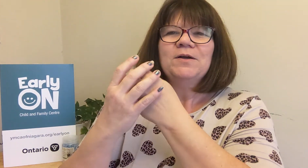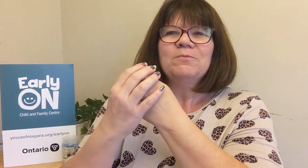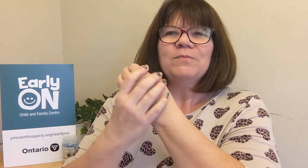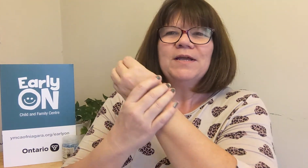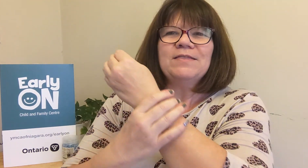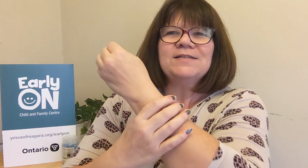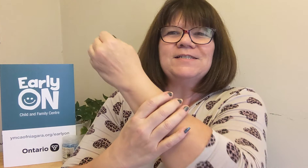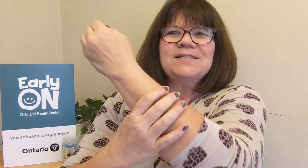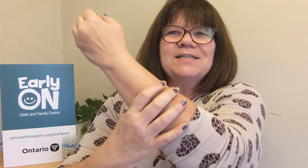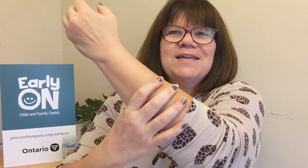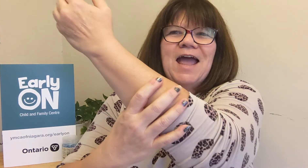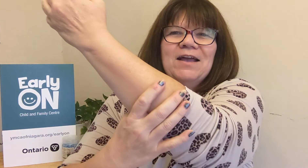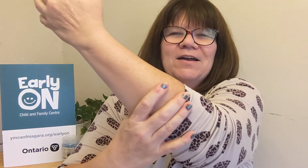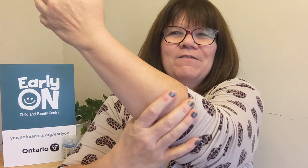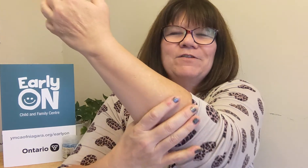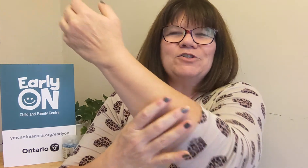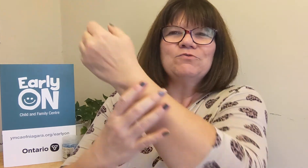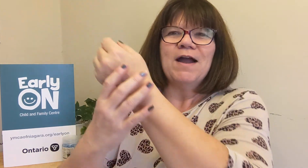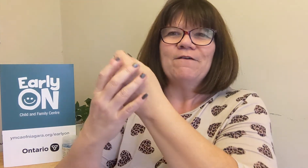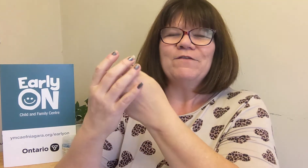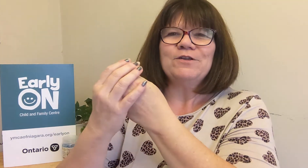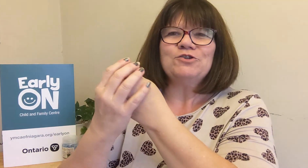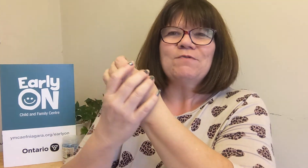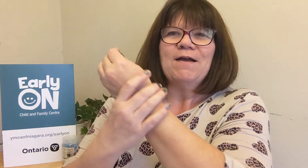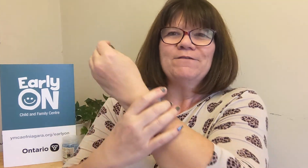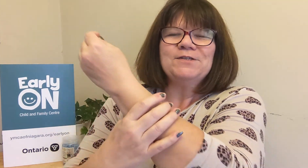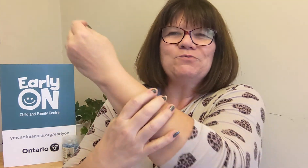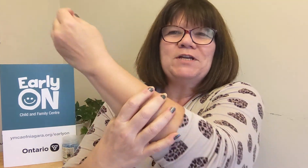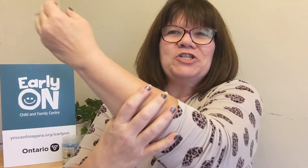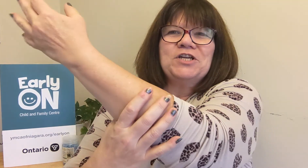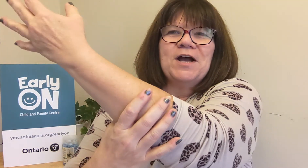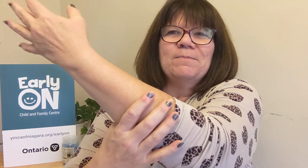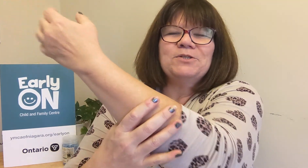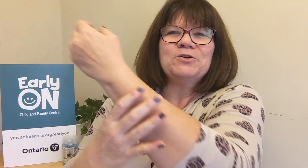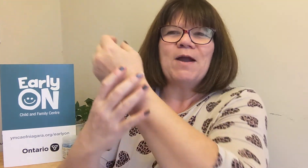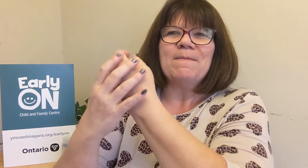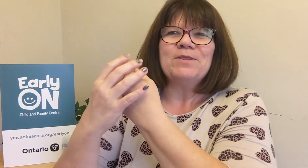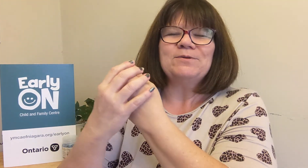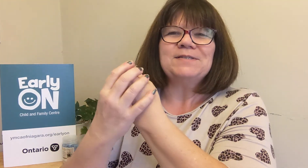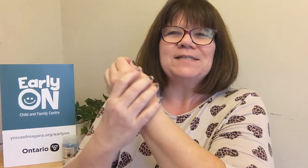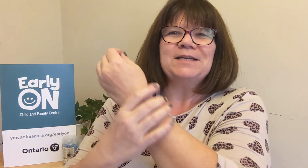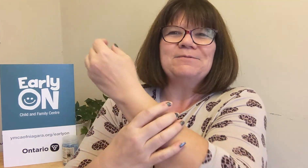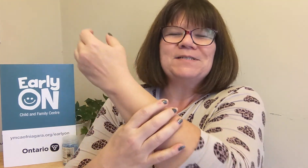Like this is the neck of the giraffe and the giraffe is reaching up to grab those leaves.